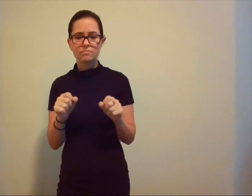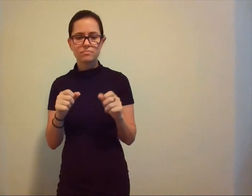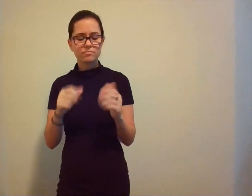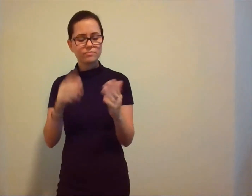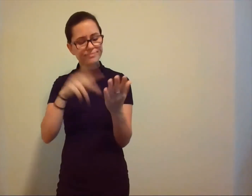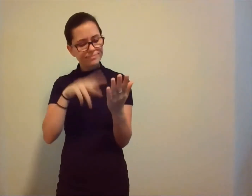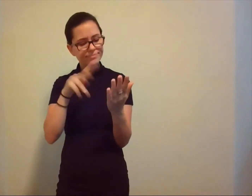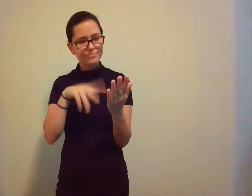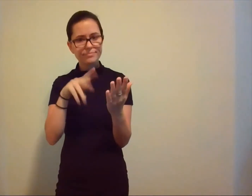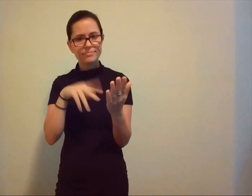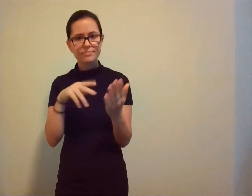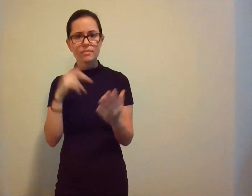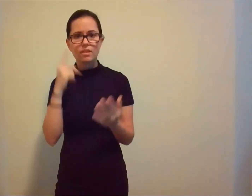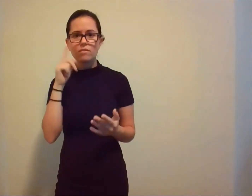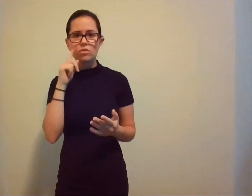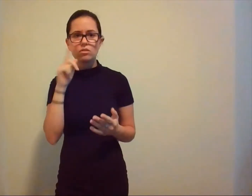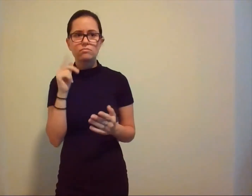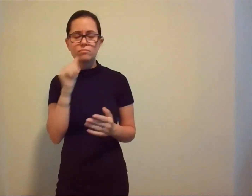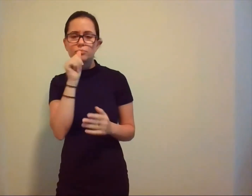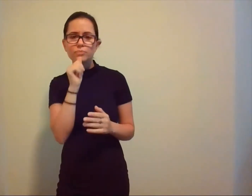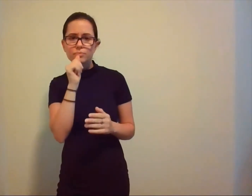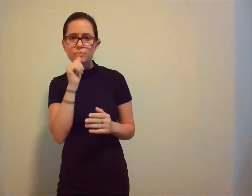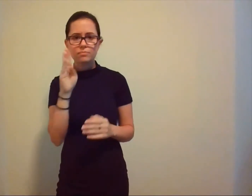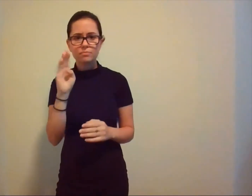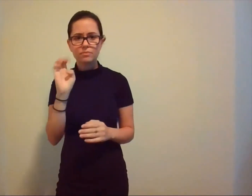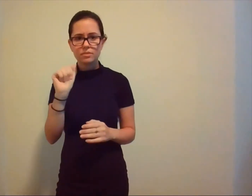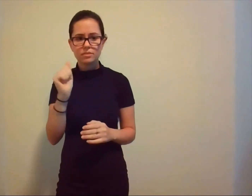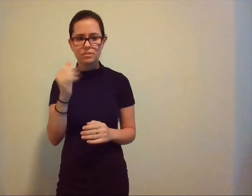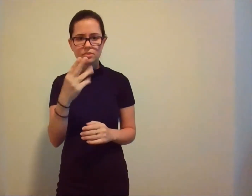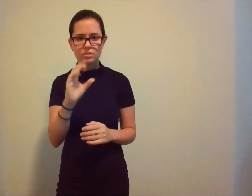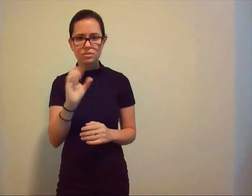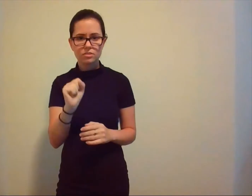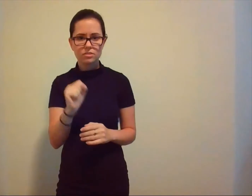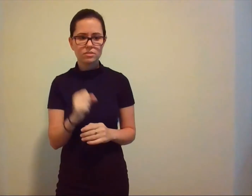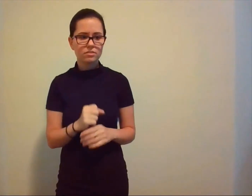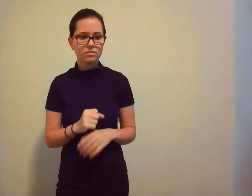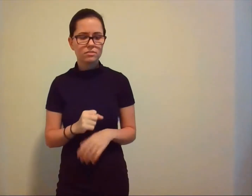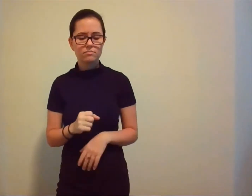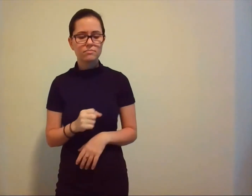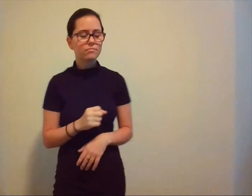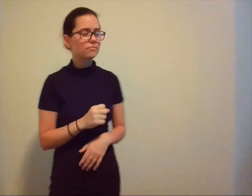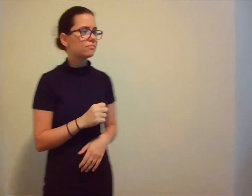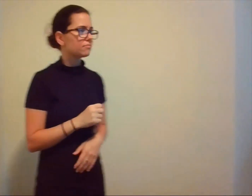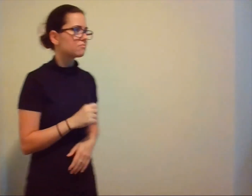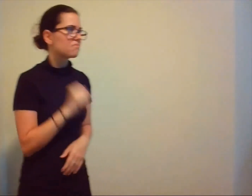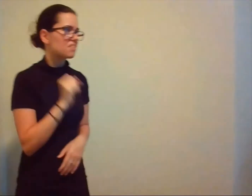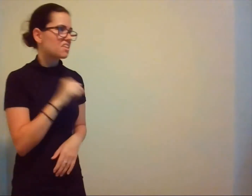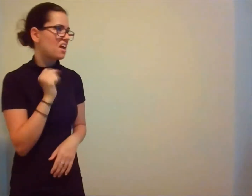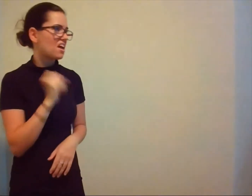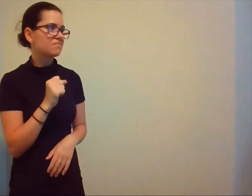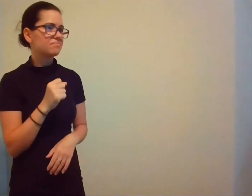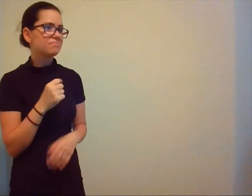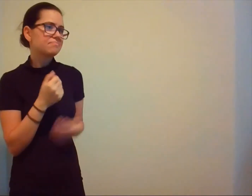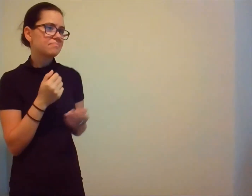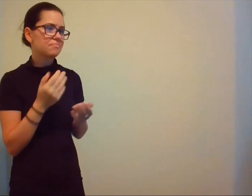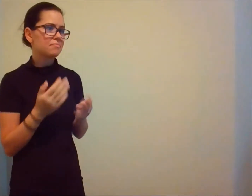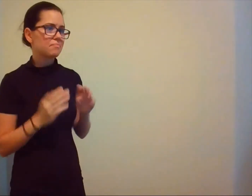Tell me where you went, and we can kind of ping pong it. I went to Palm Springs, stayed in a hotel. I'm not going